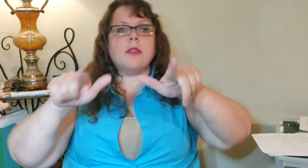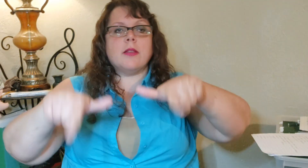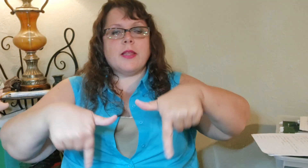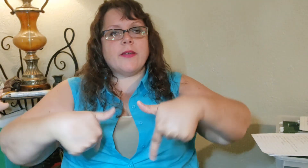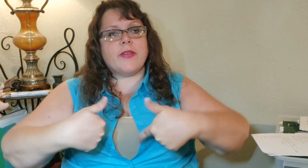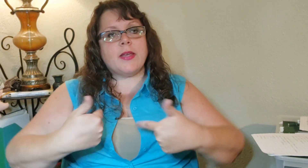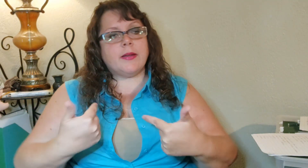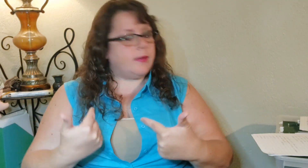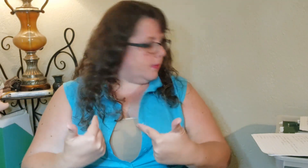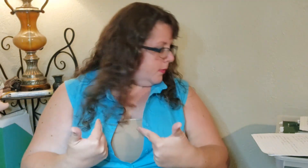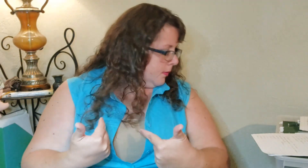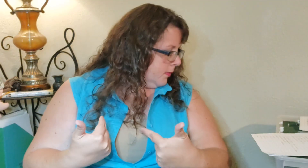and living